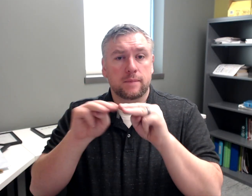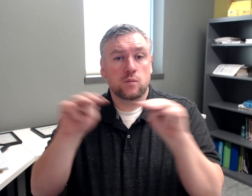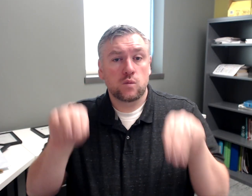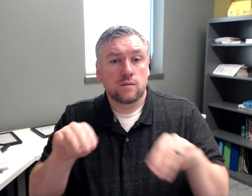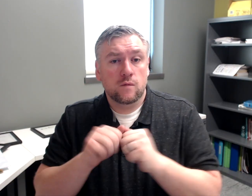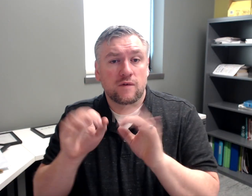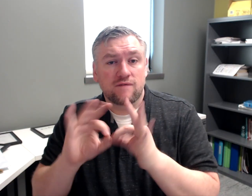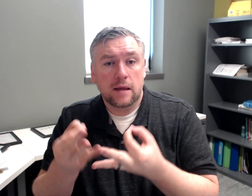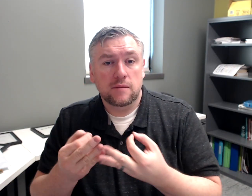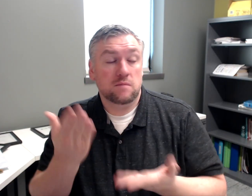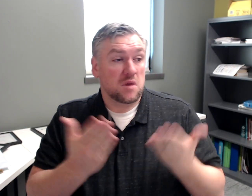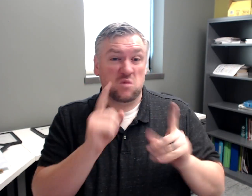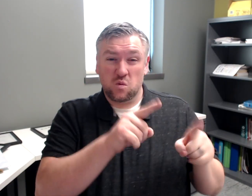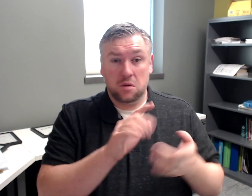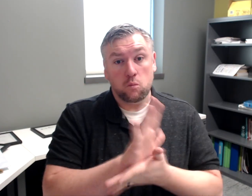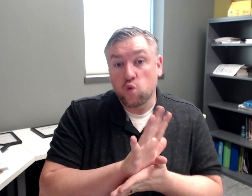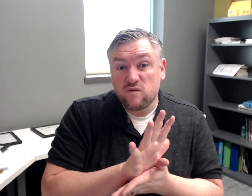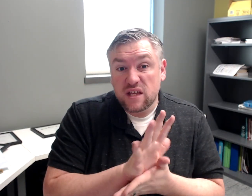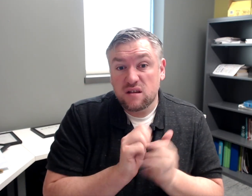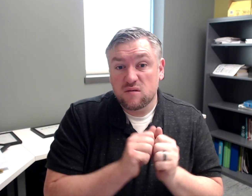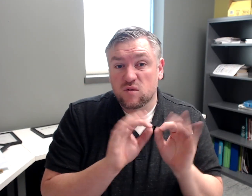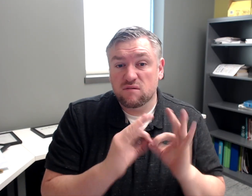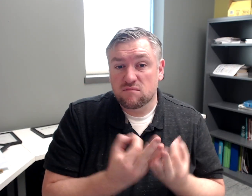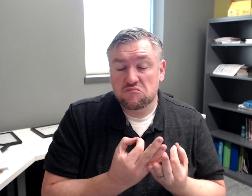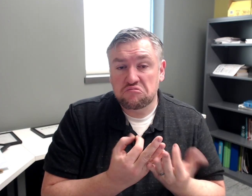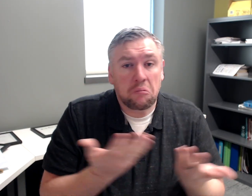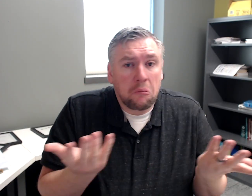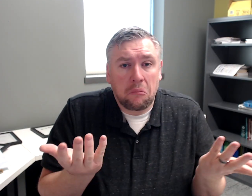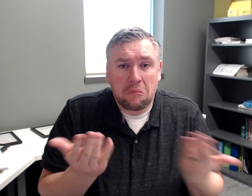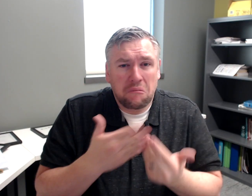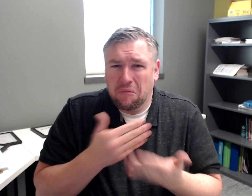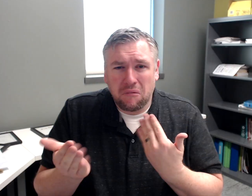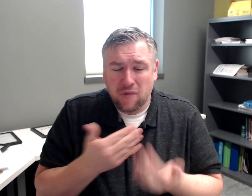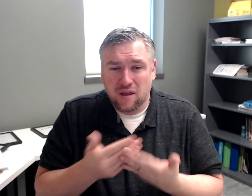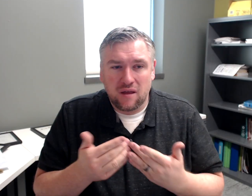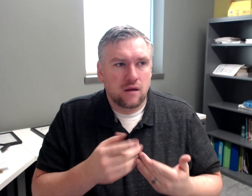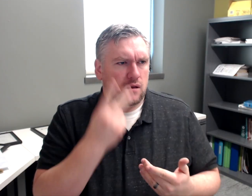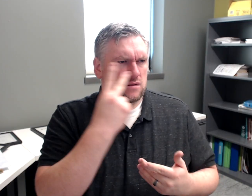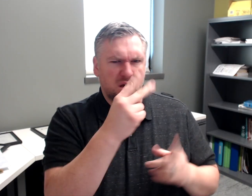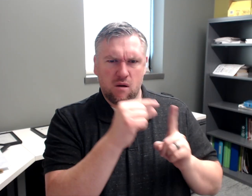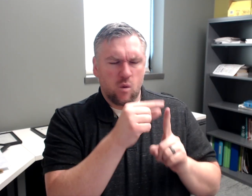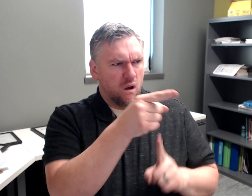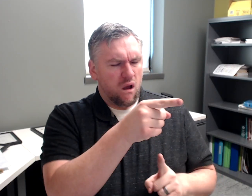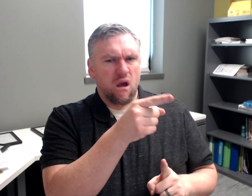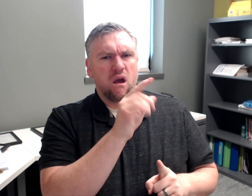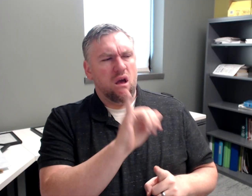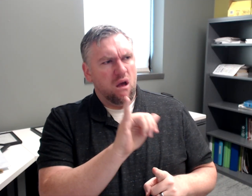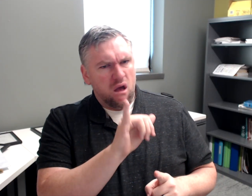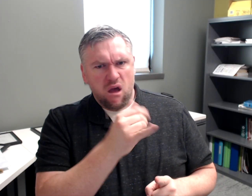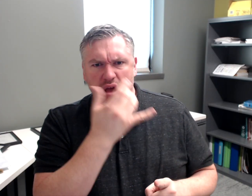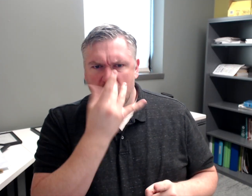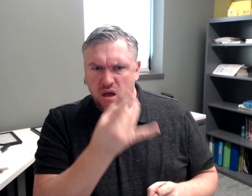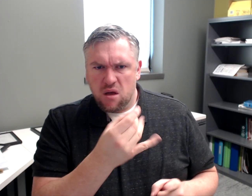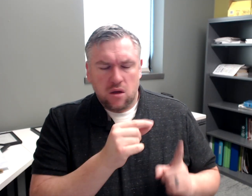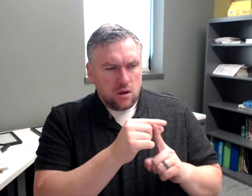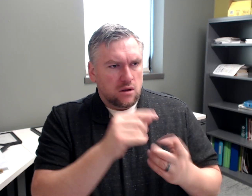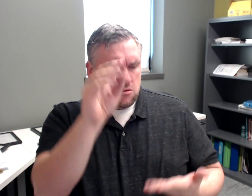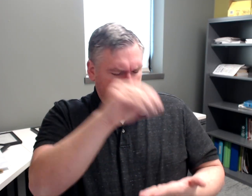seeing a new word. Maybe they went to a museum with their family. Maybe they went to a movie with their family. Really, it doesn't matter where they're at. They see a new word. Oh,